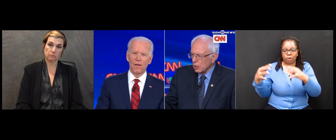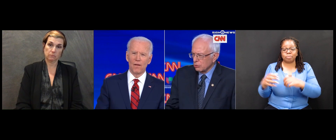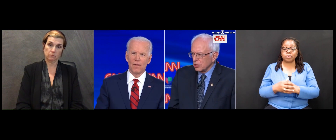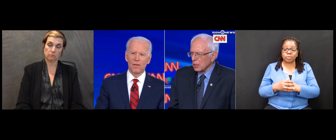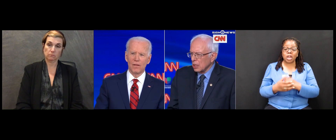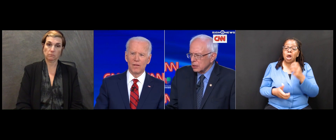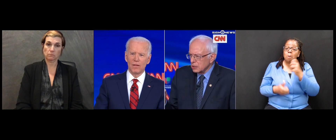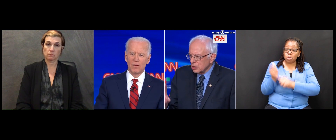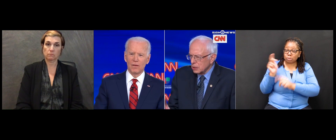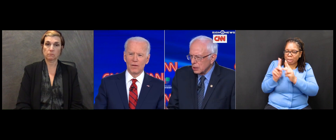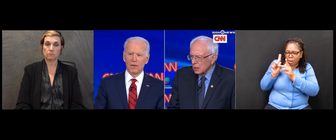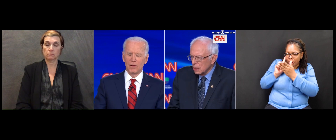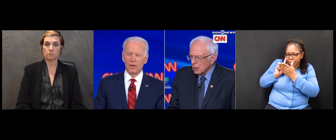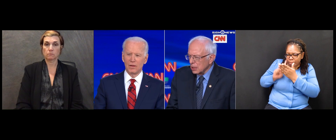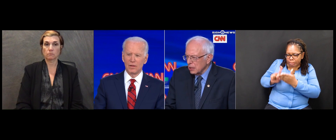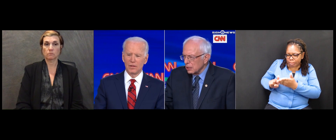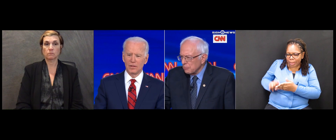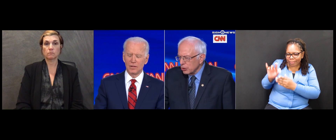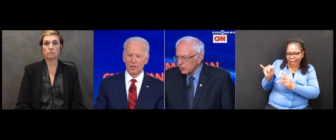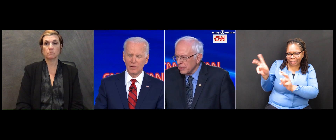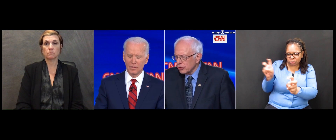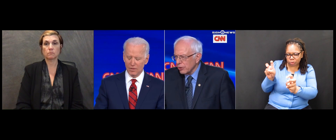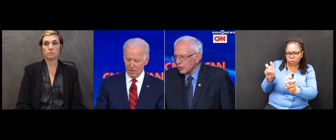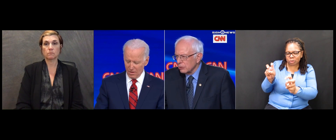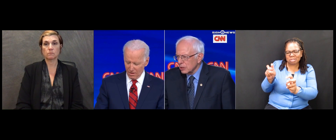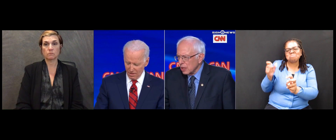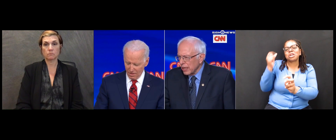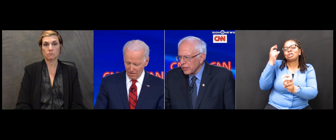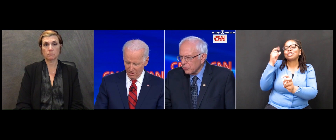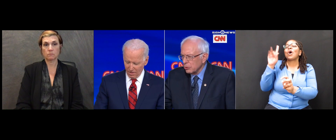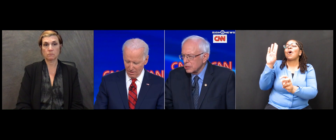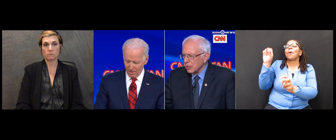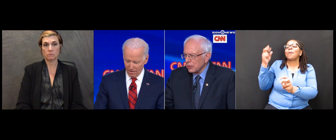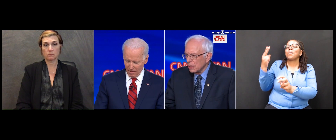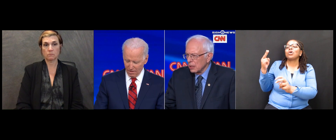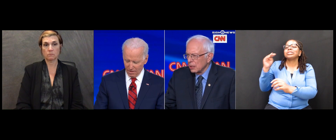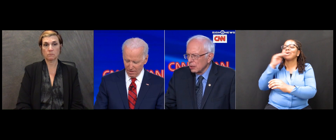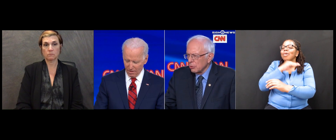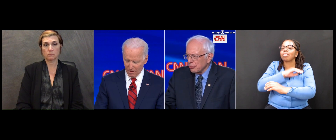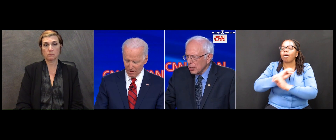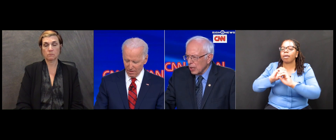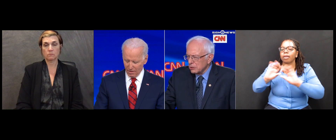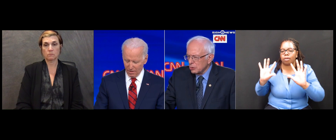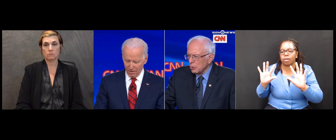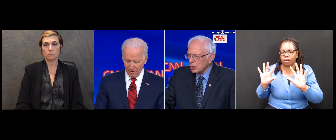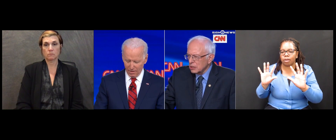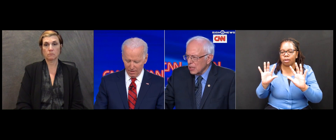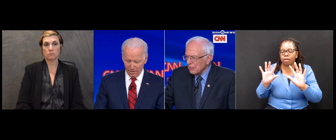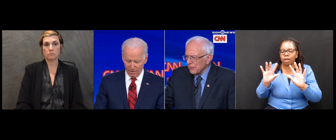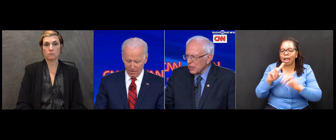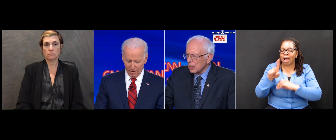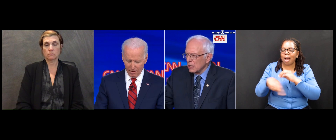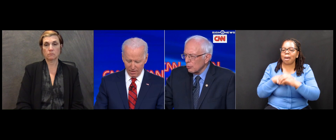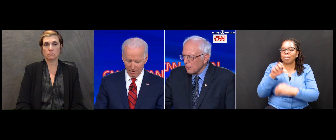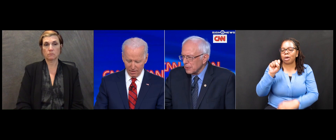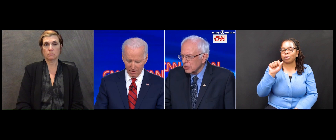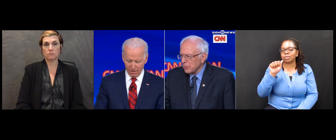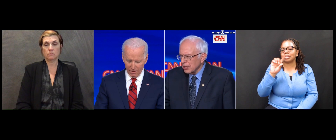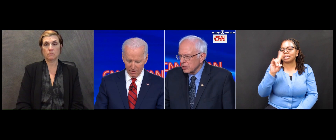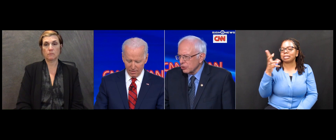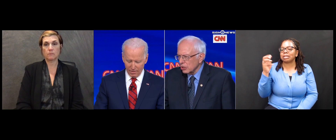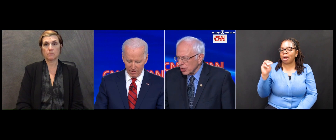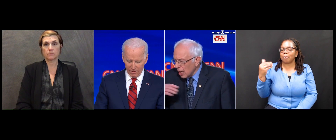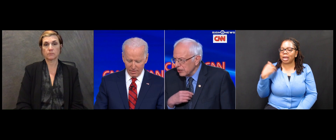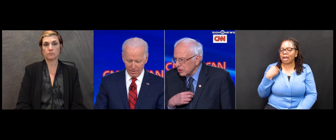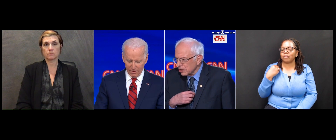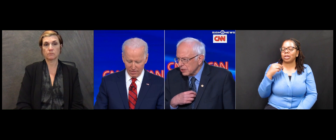issue closely understood that the Bush administration was lying through its teeth with regard to Saddam having weapons of